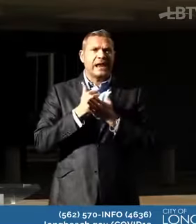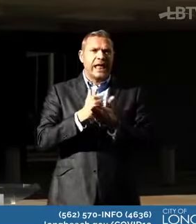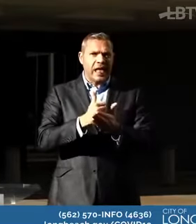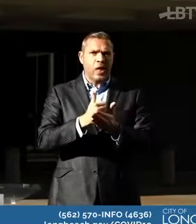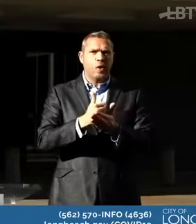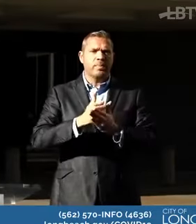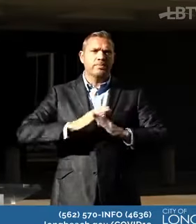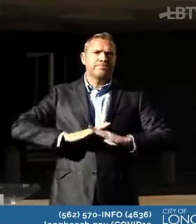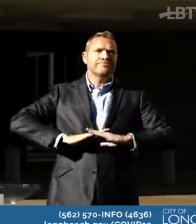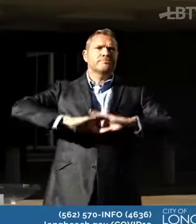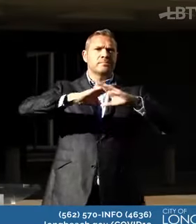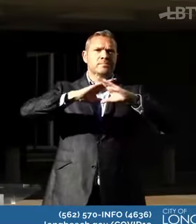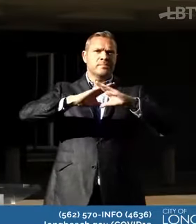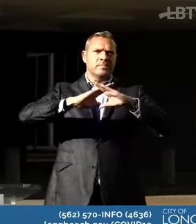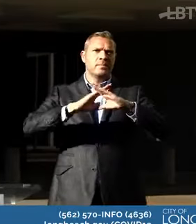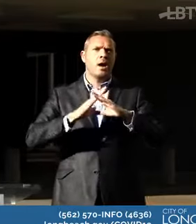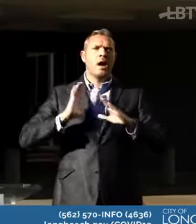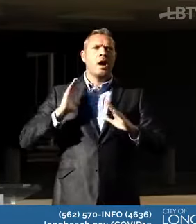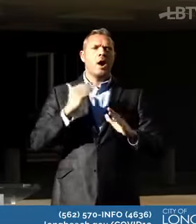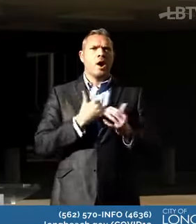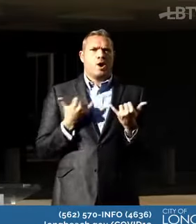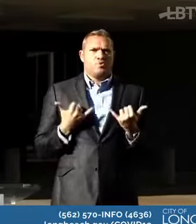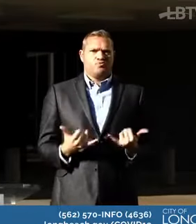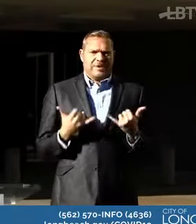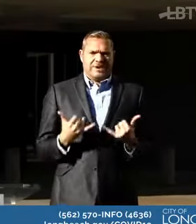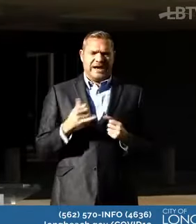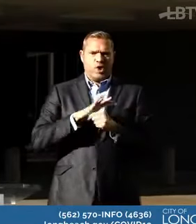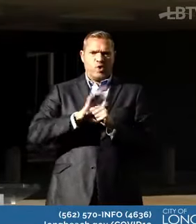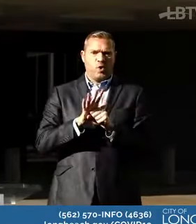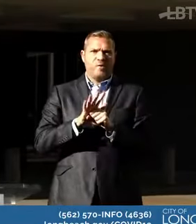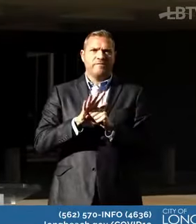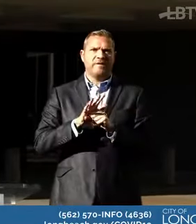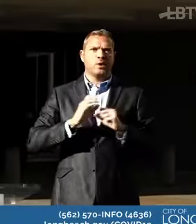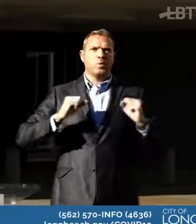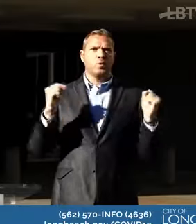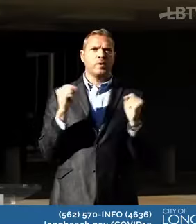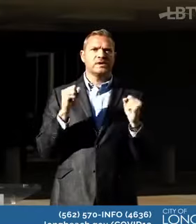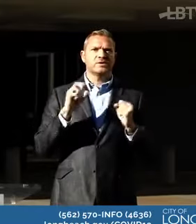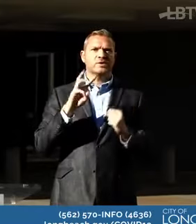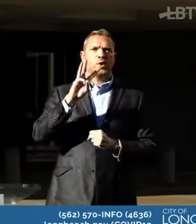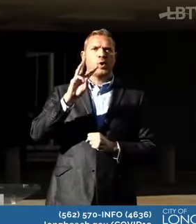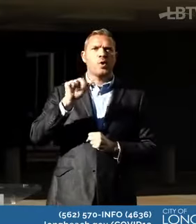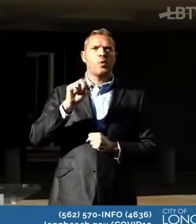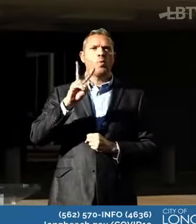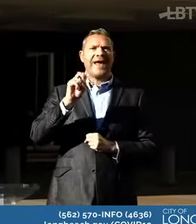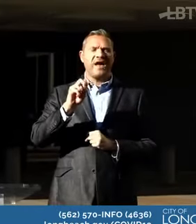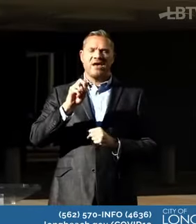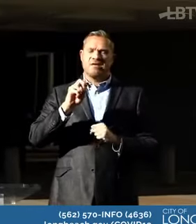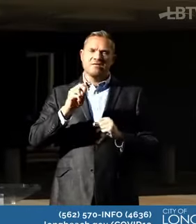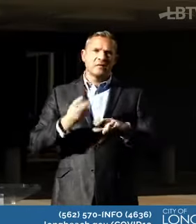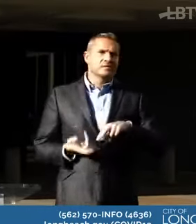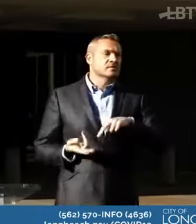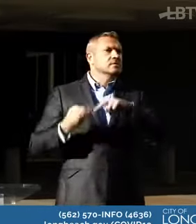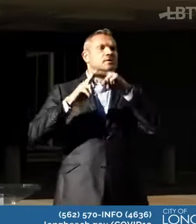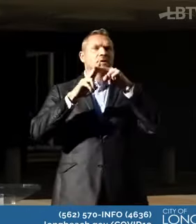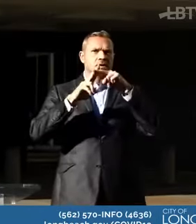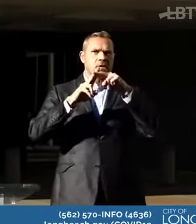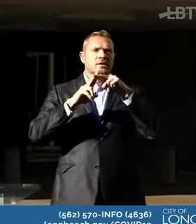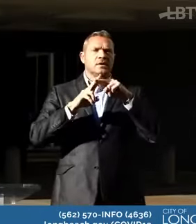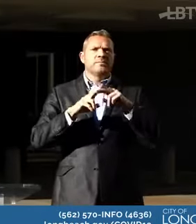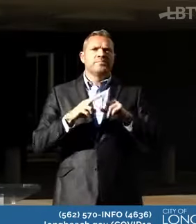wave and save as many lives as possible. While the arrival of vaccine is good news and the light to